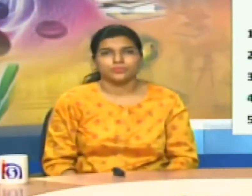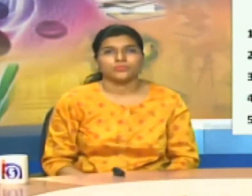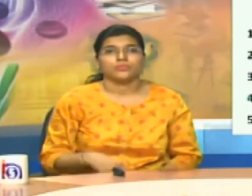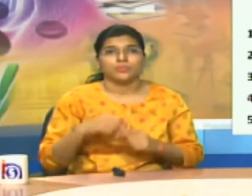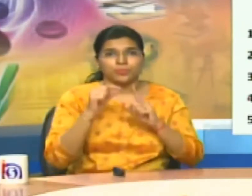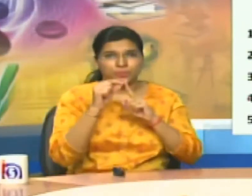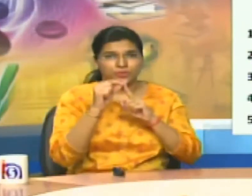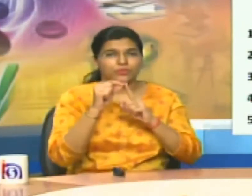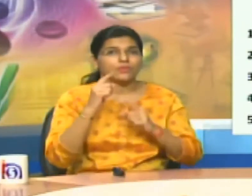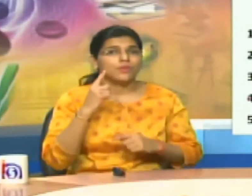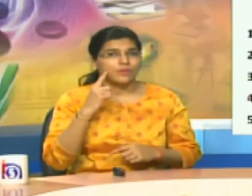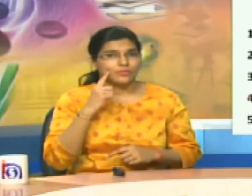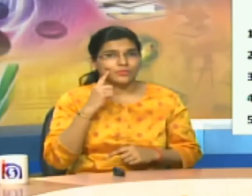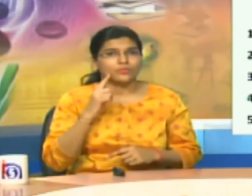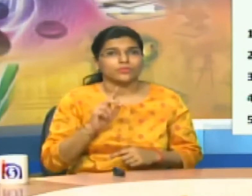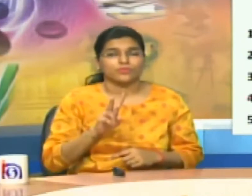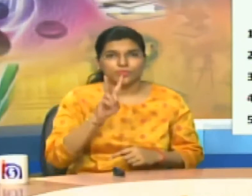fourth is